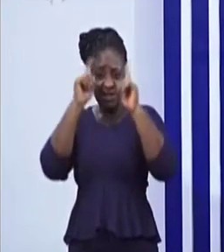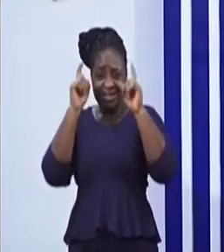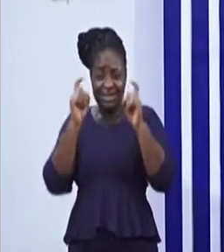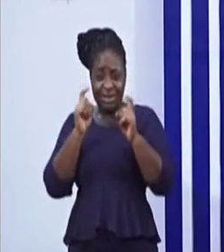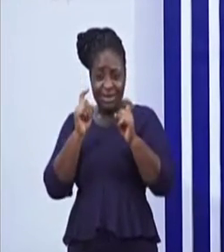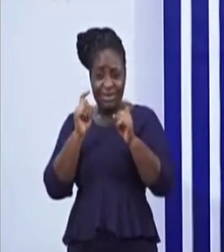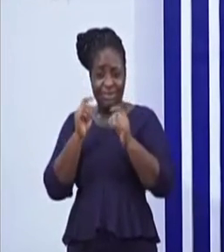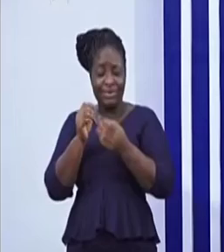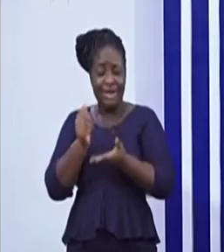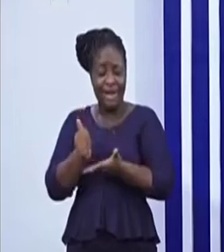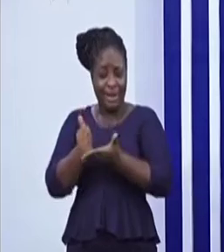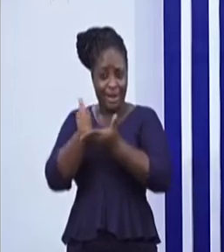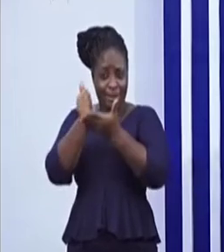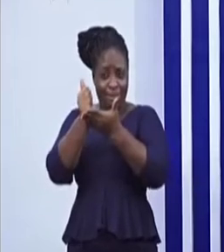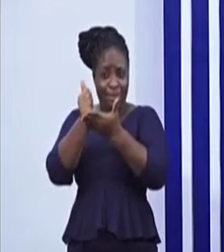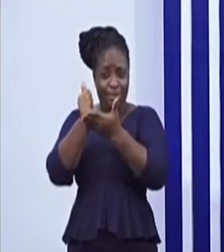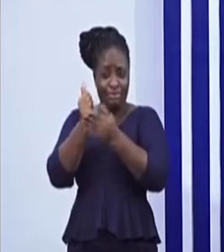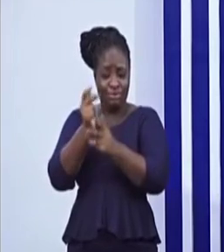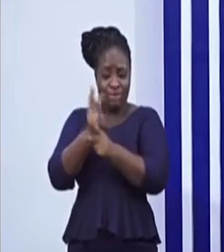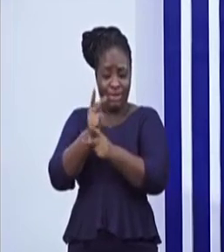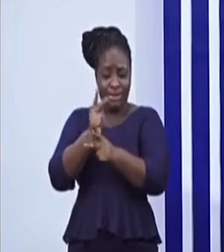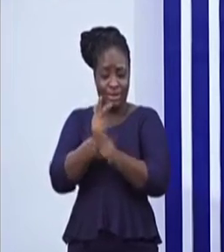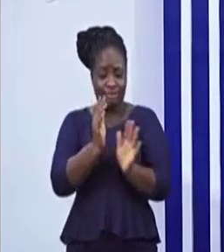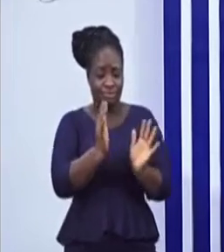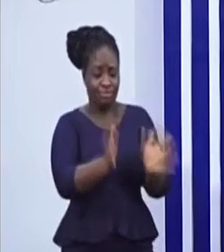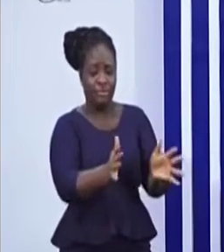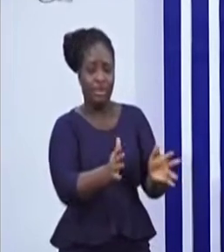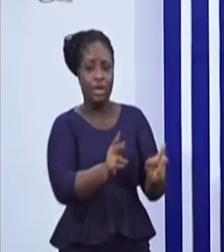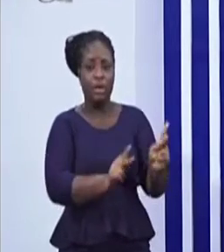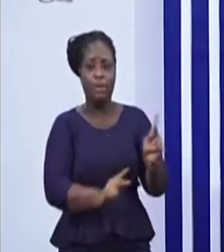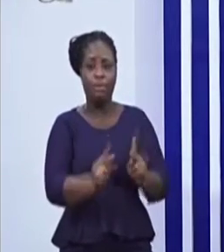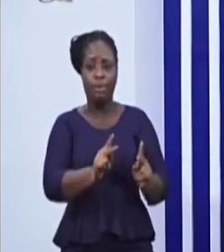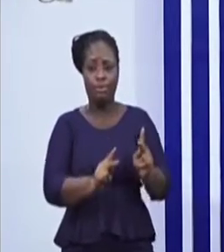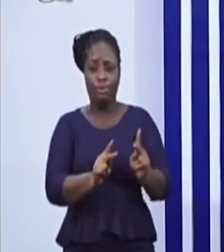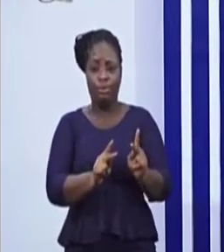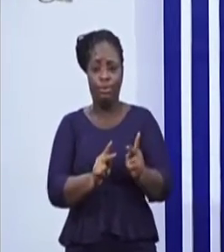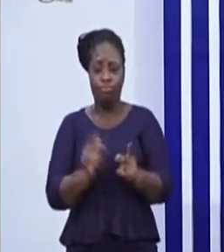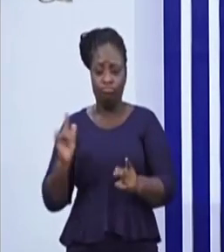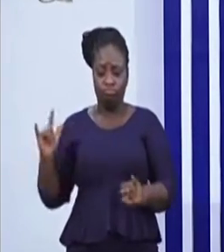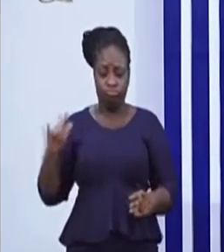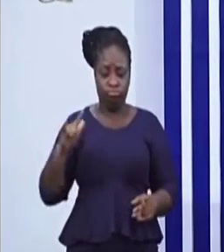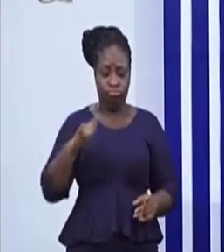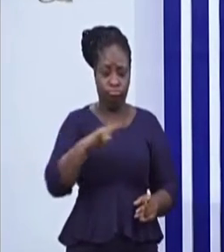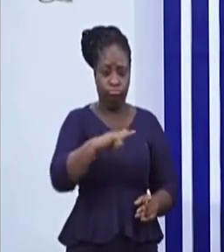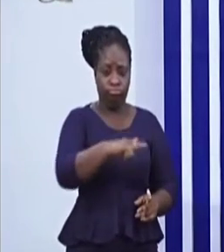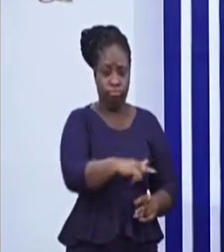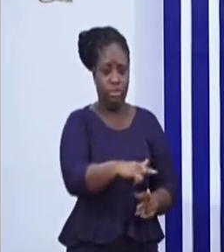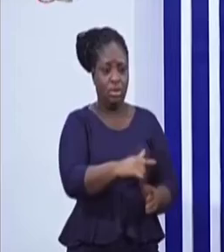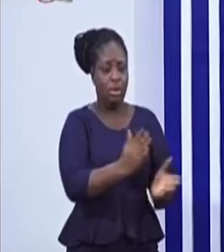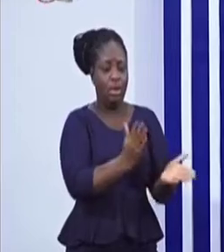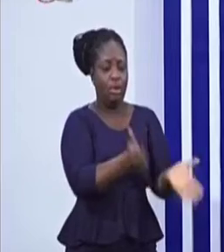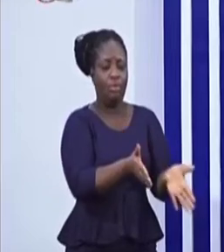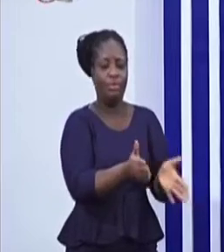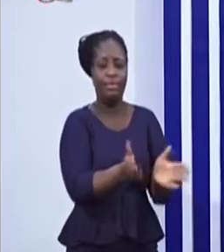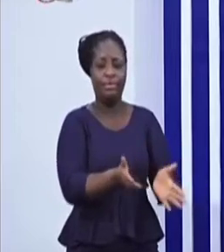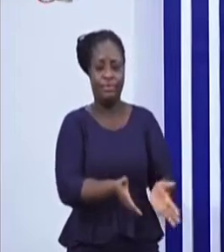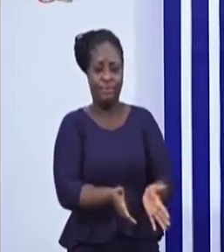the mandatory quarantining of arriving passengers, travelers, and cases from outside of our